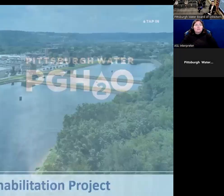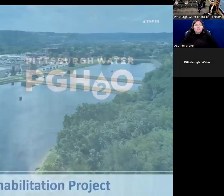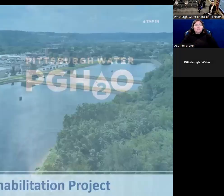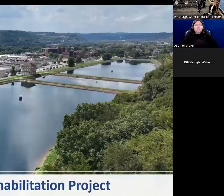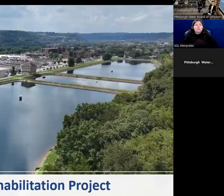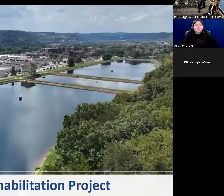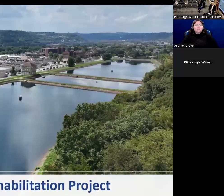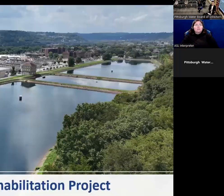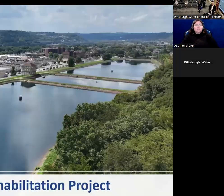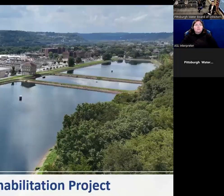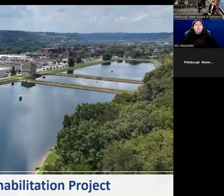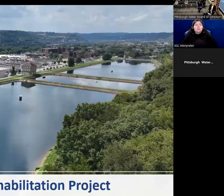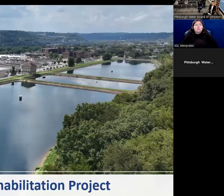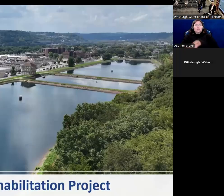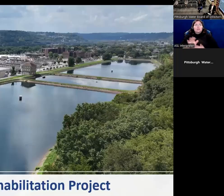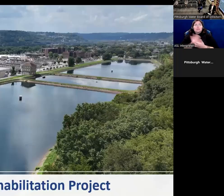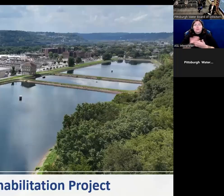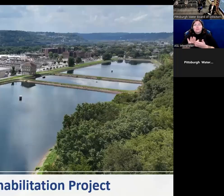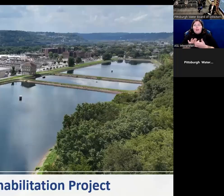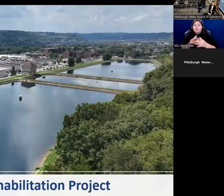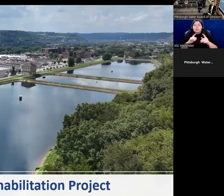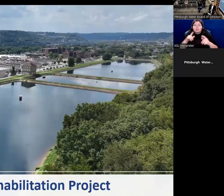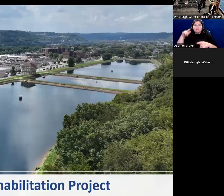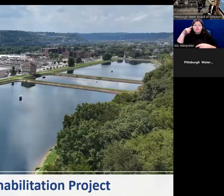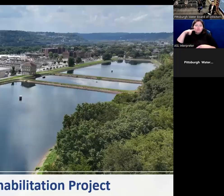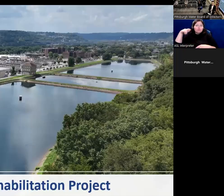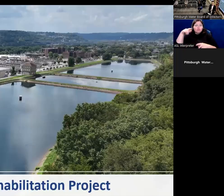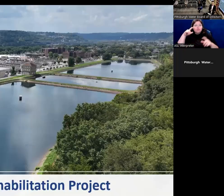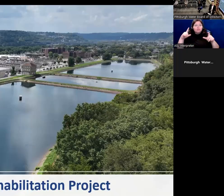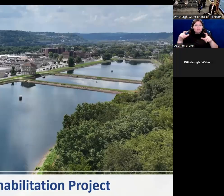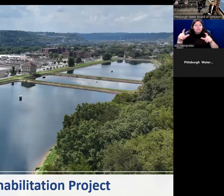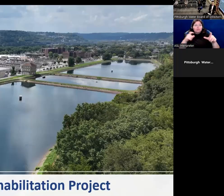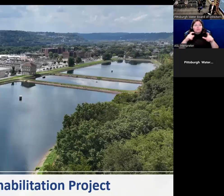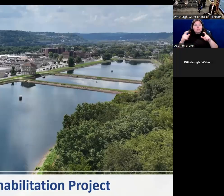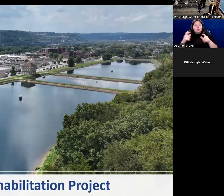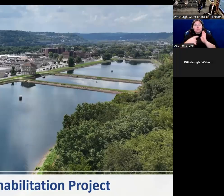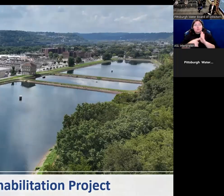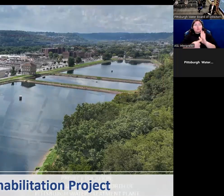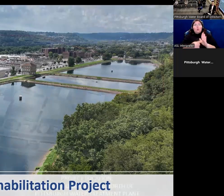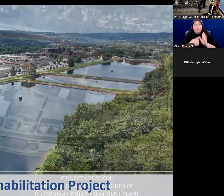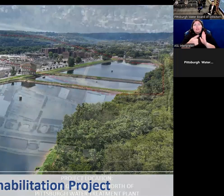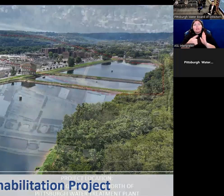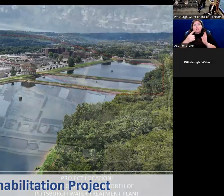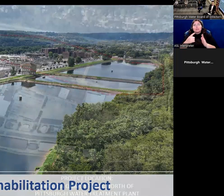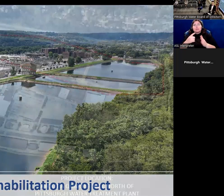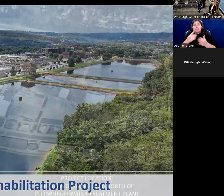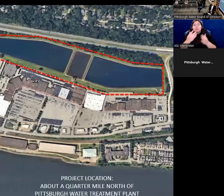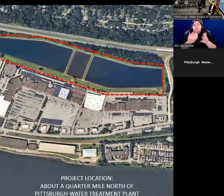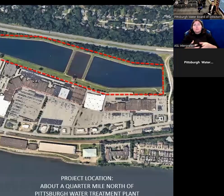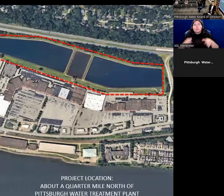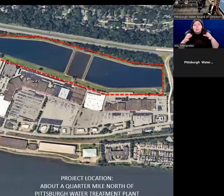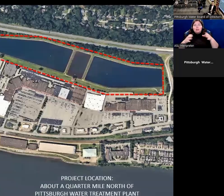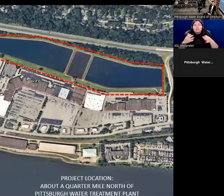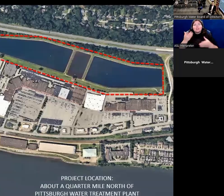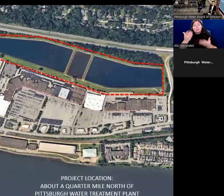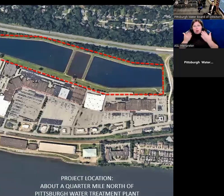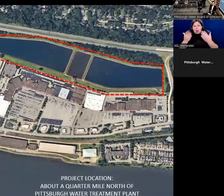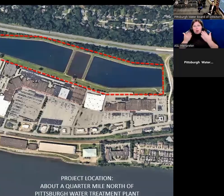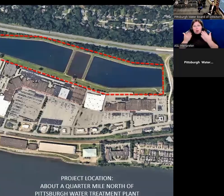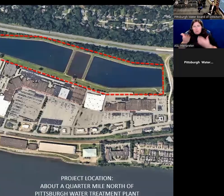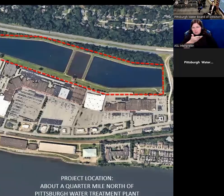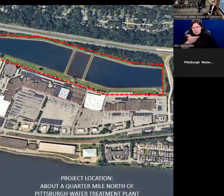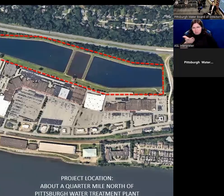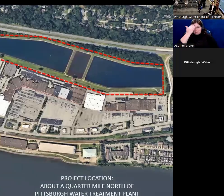So we got some nice drone photos that were taken somewhat recently, showing these basins, probably pretty familiar to most.